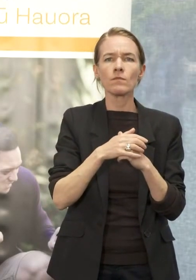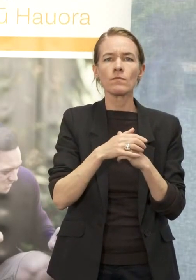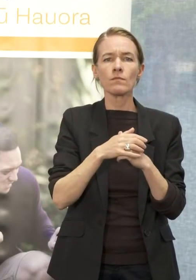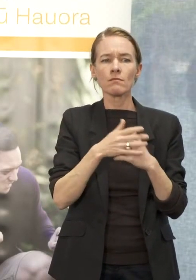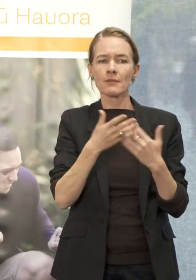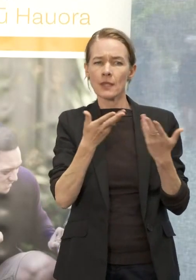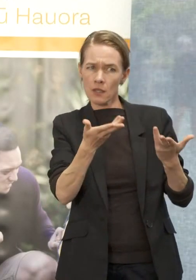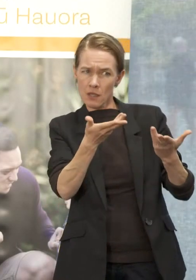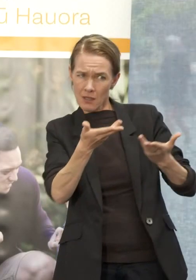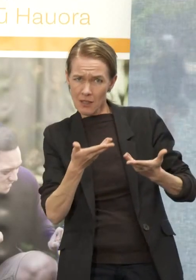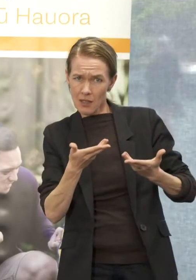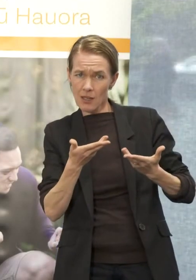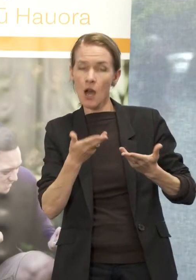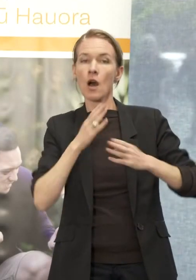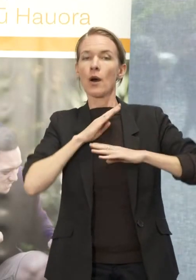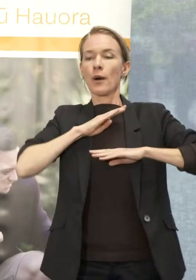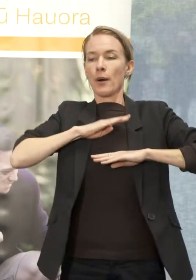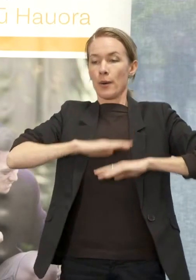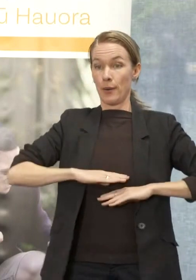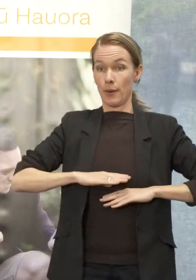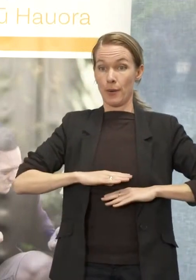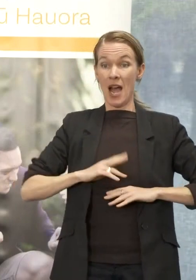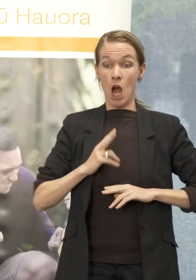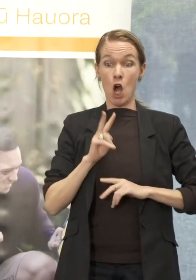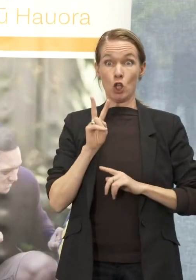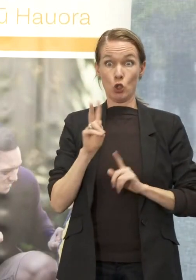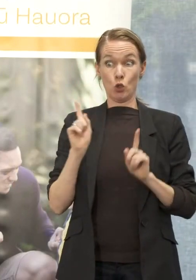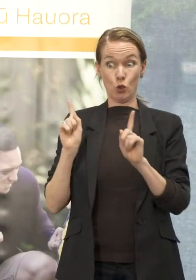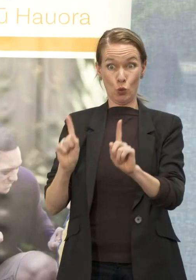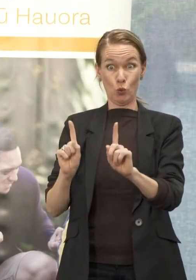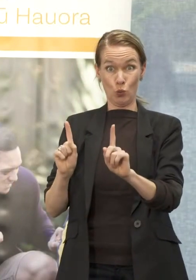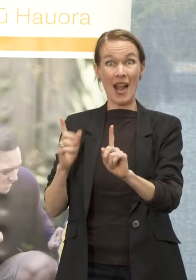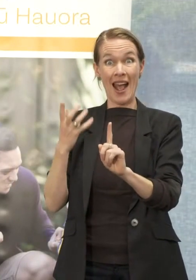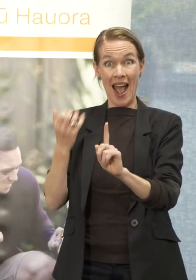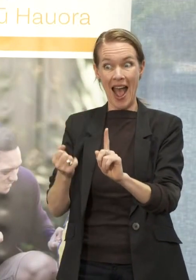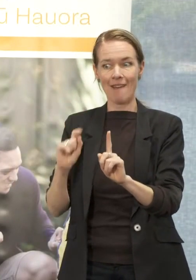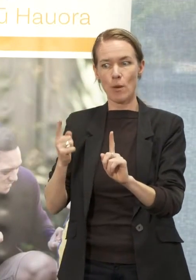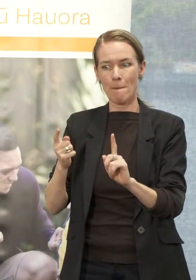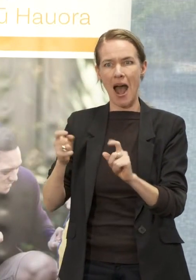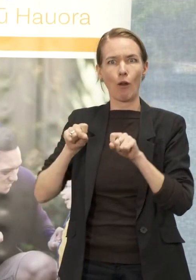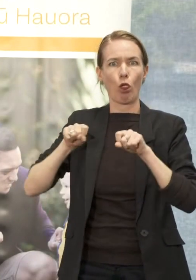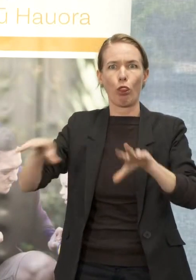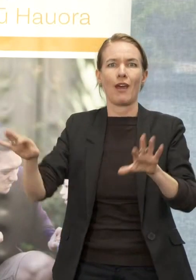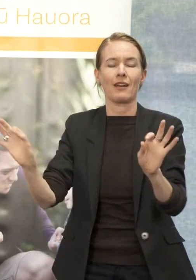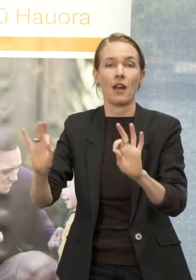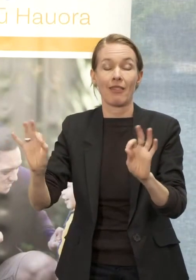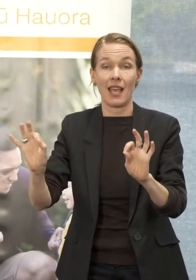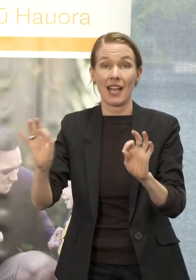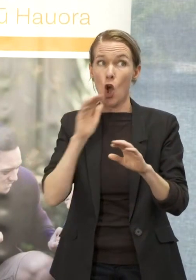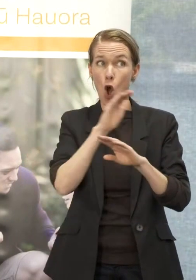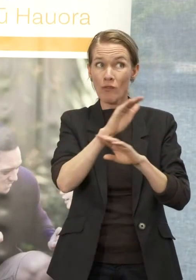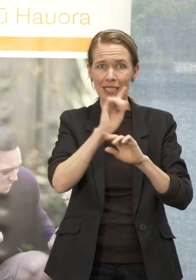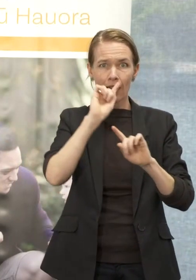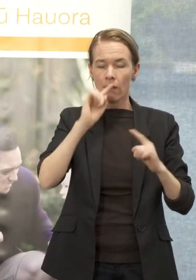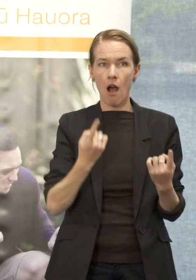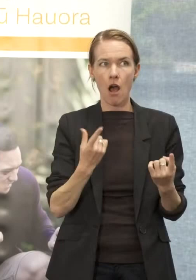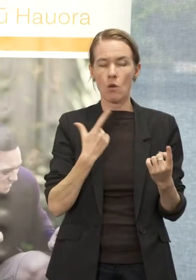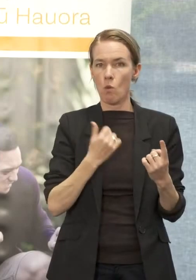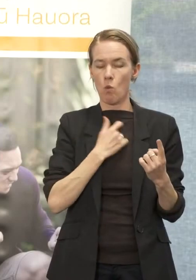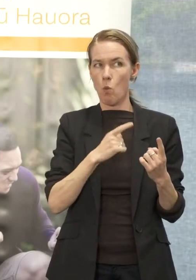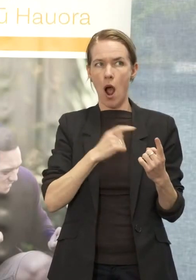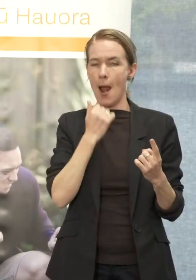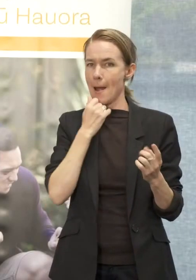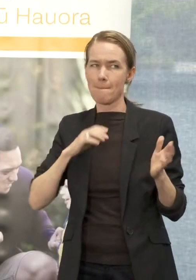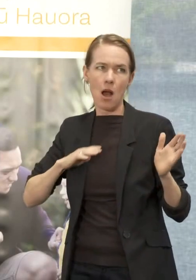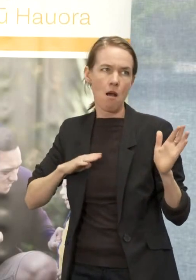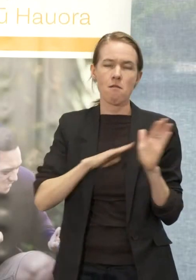assure ourselves that there had been no further spread. Many other countries aren't actually able to do that in-depth investigation, and as